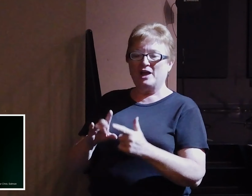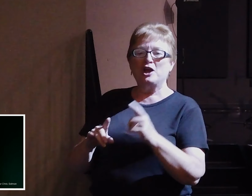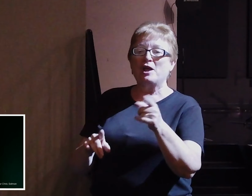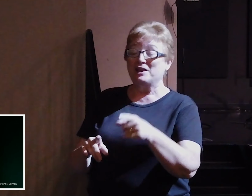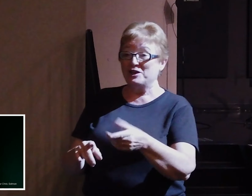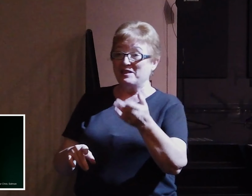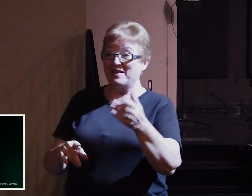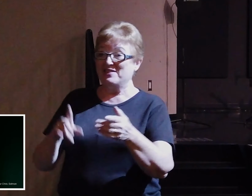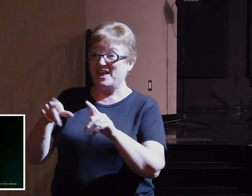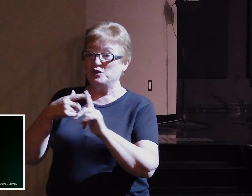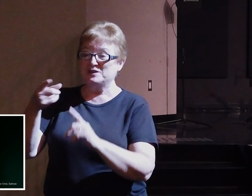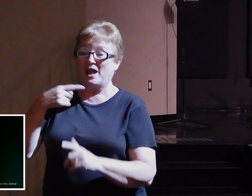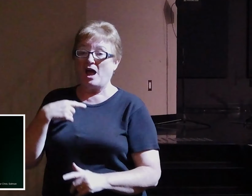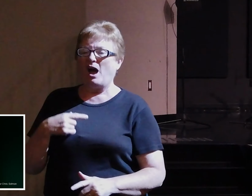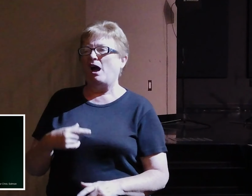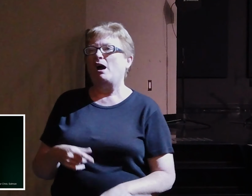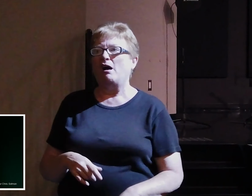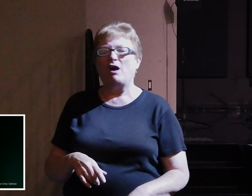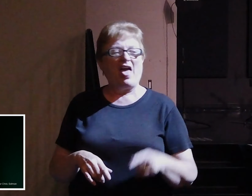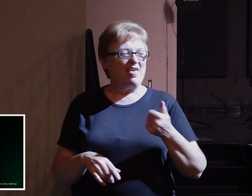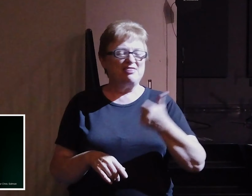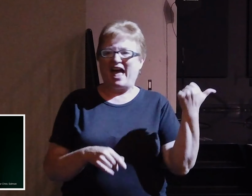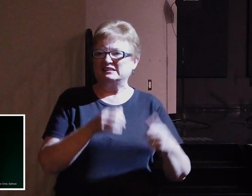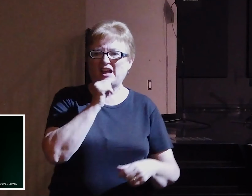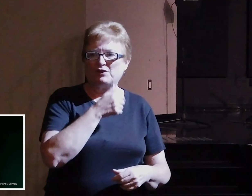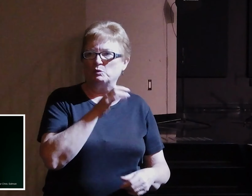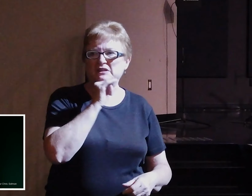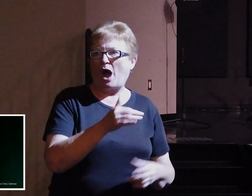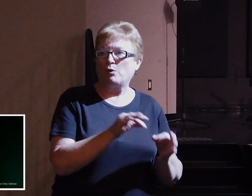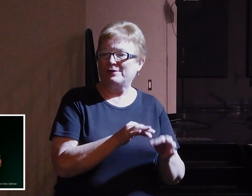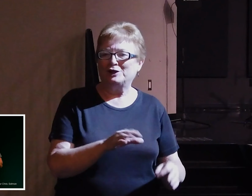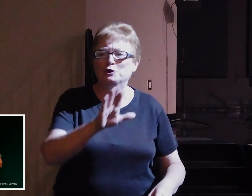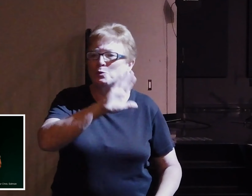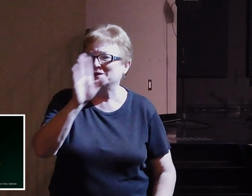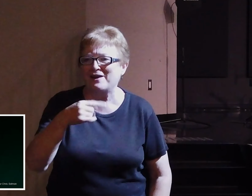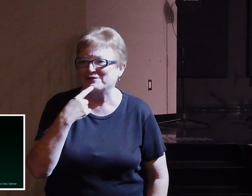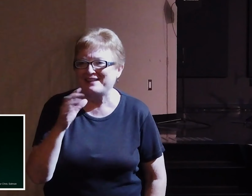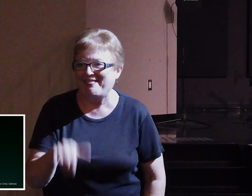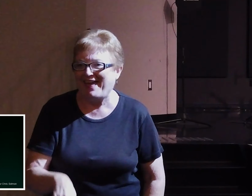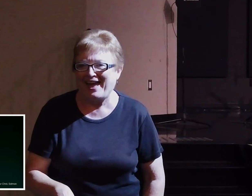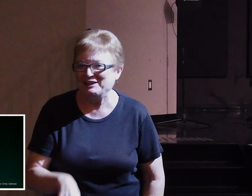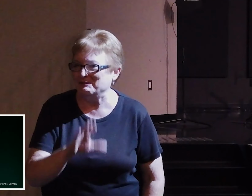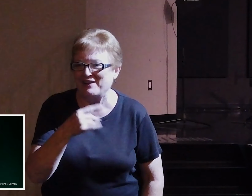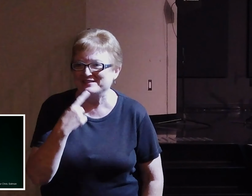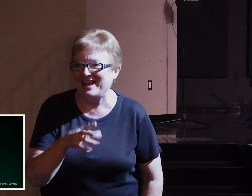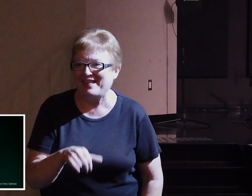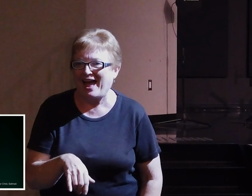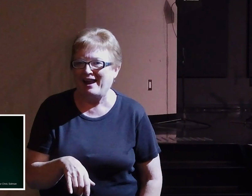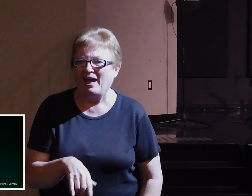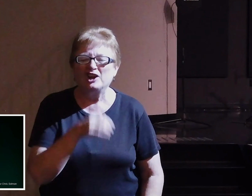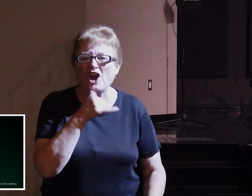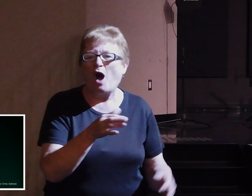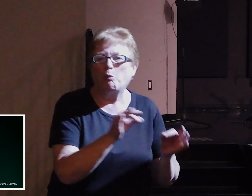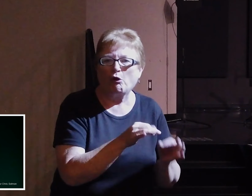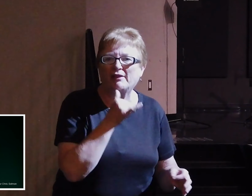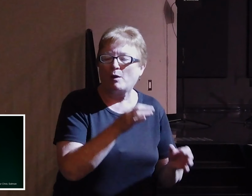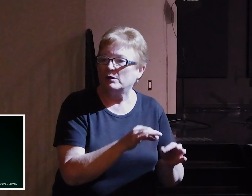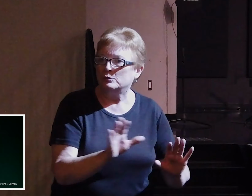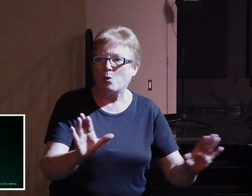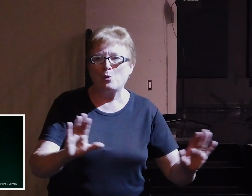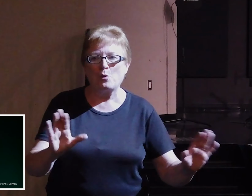it. Never will you say that. Suffering for Christ will be rewarded when Christ's return, guaranteed.